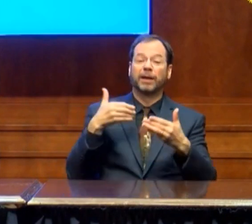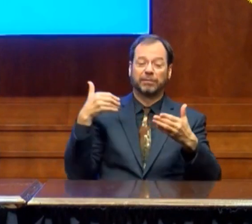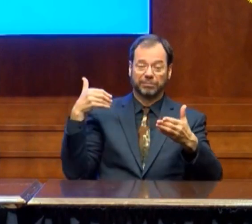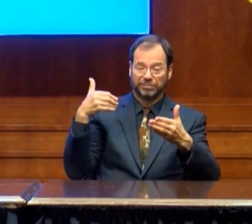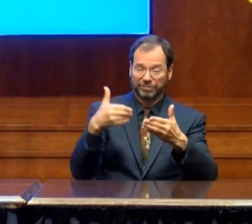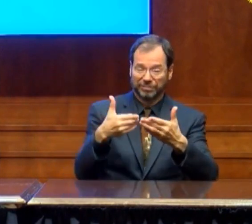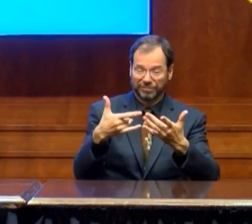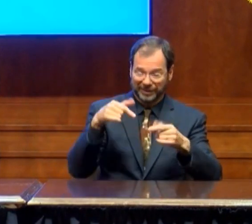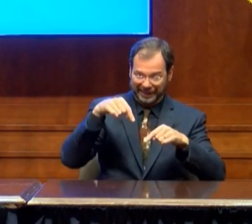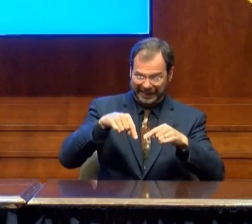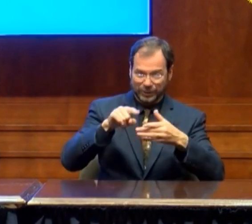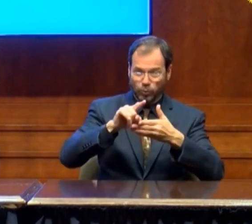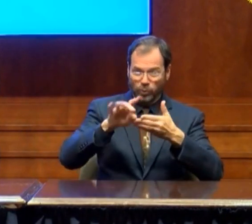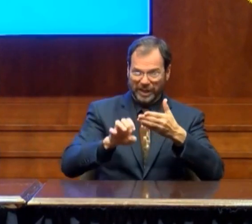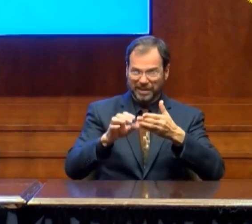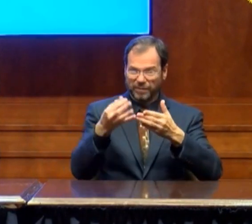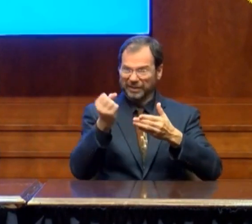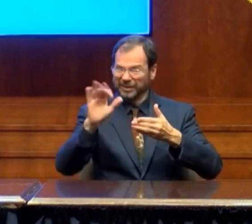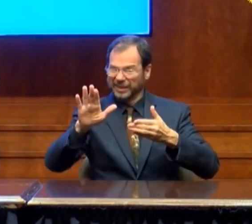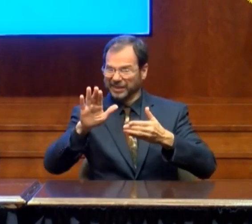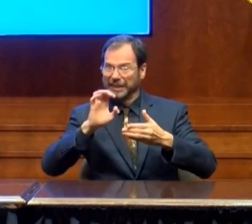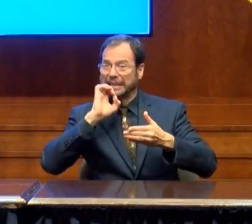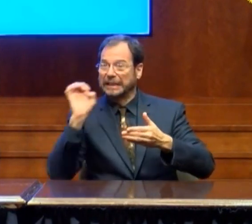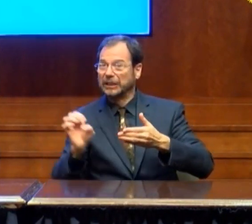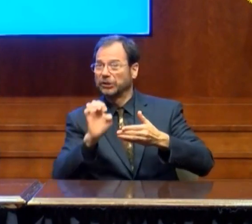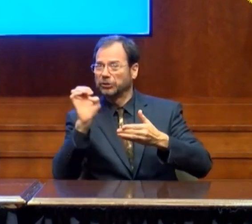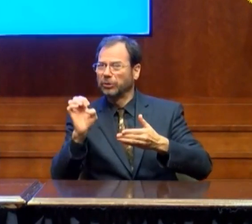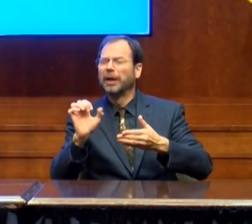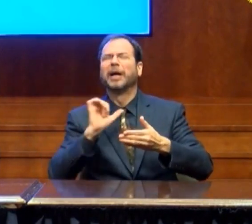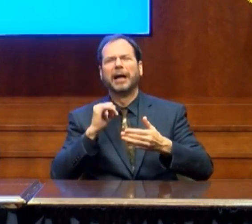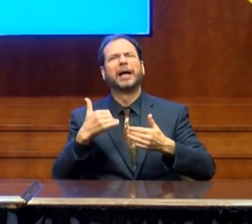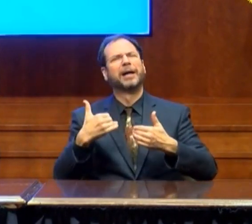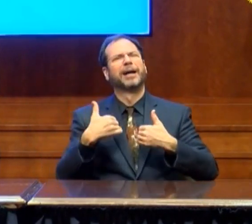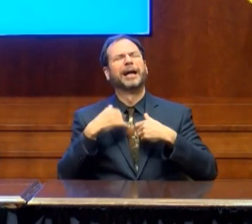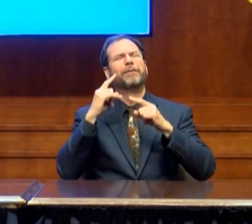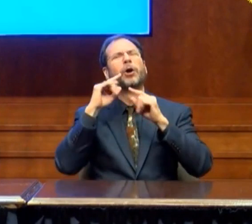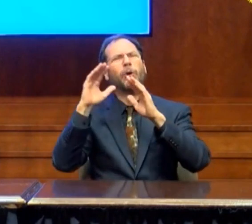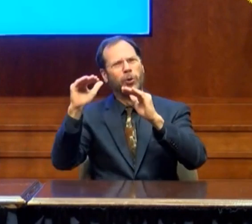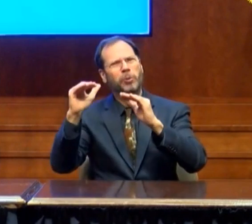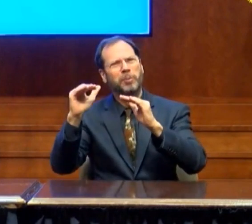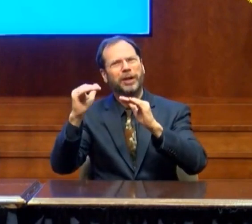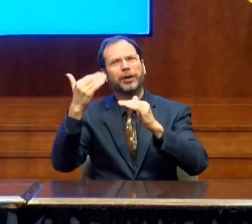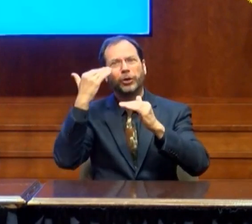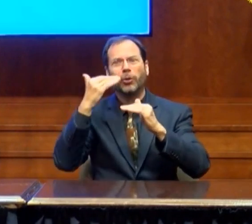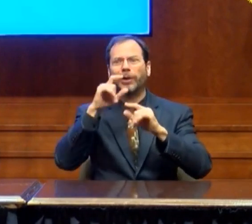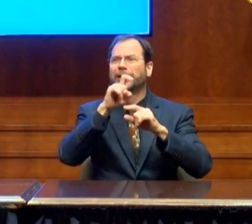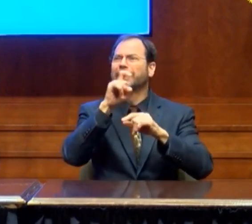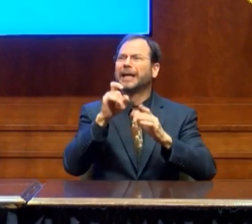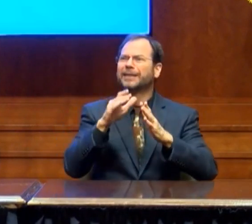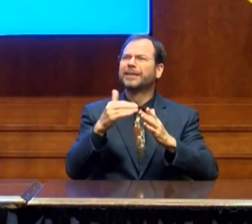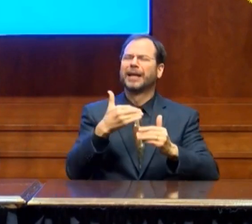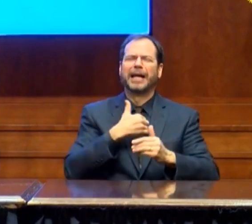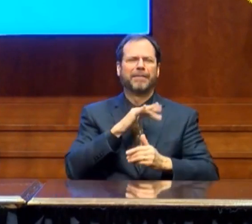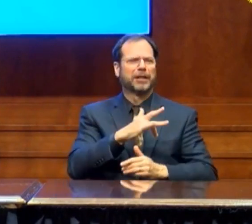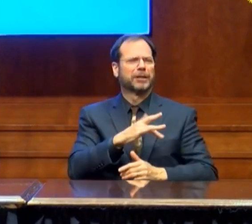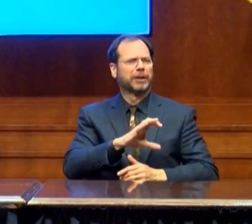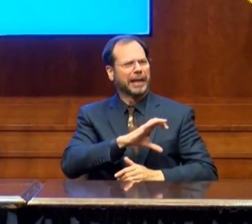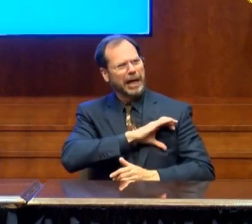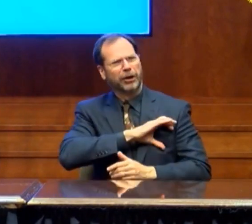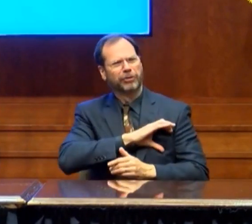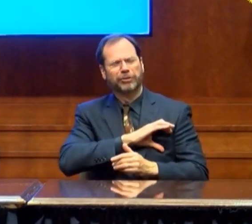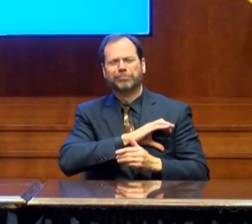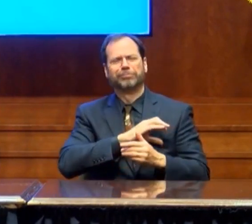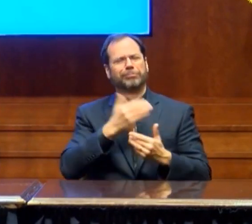we head into Easter weekend, I'm filled with hope, knowing the character that Texans have